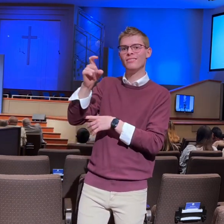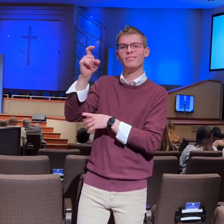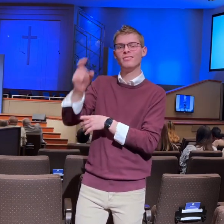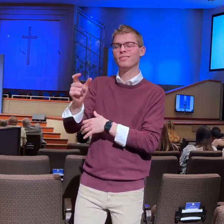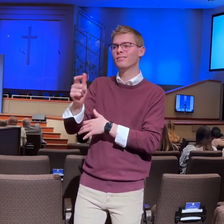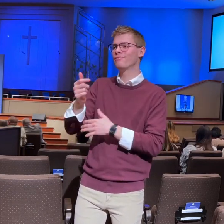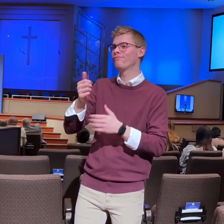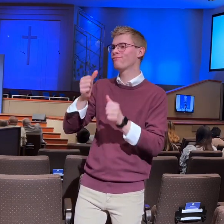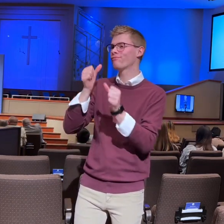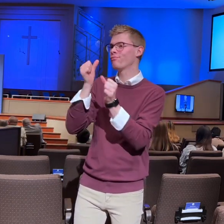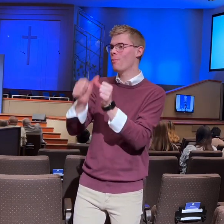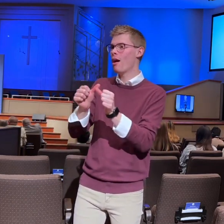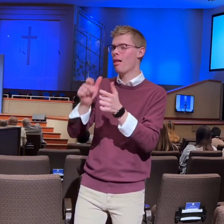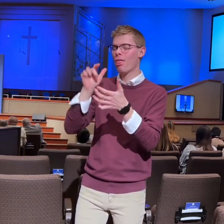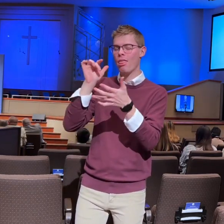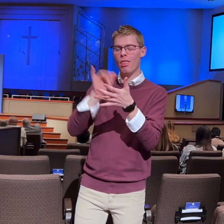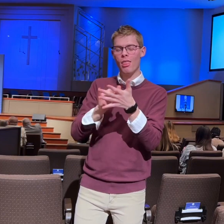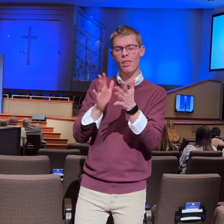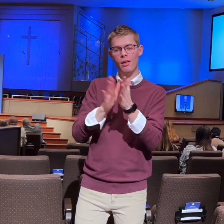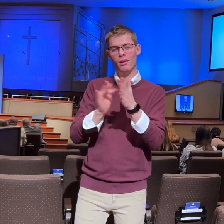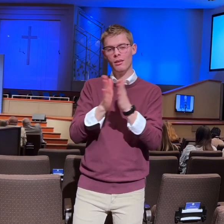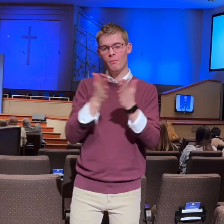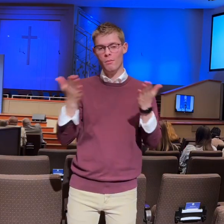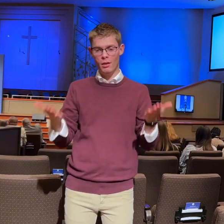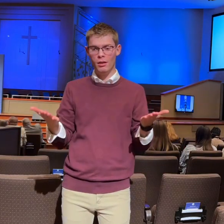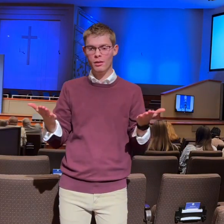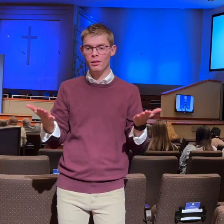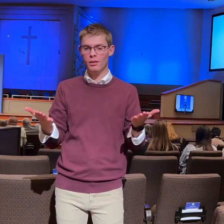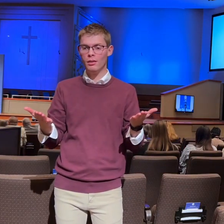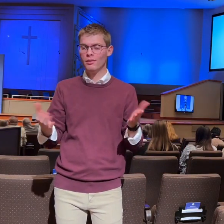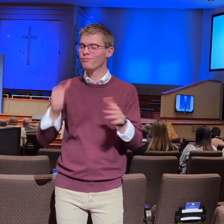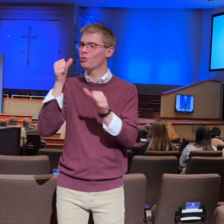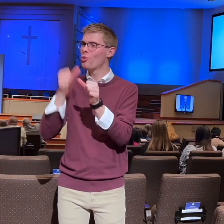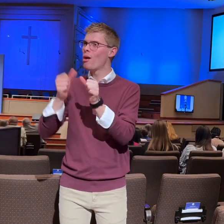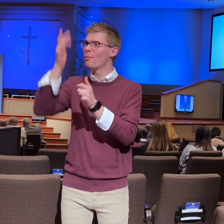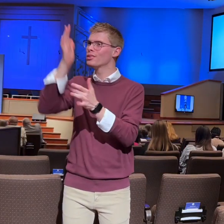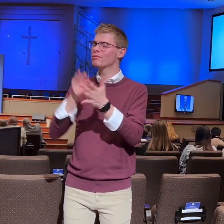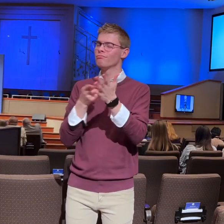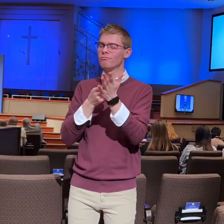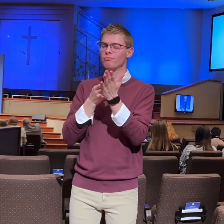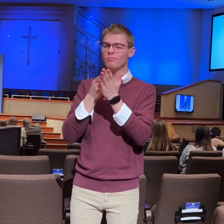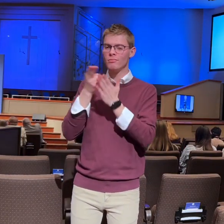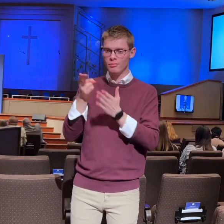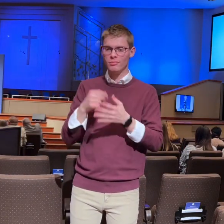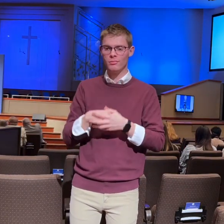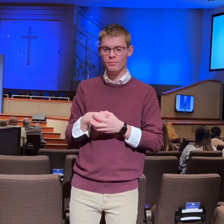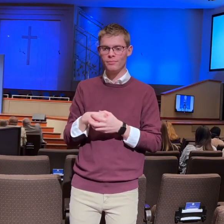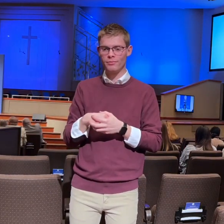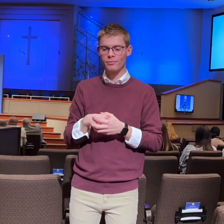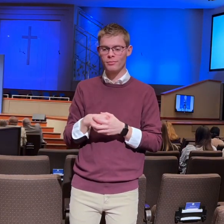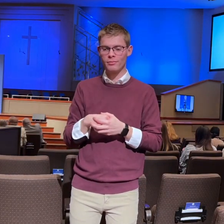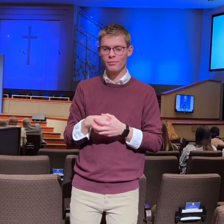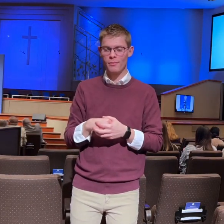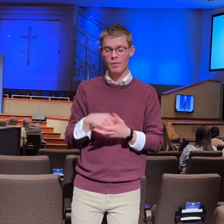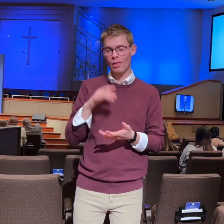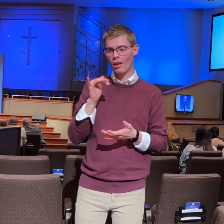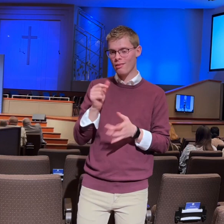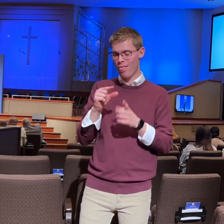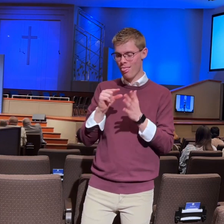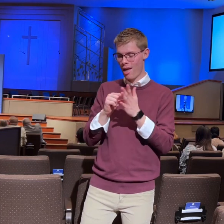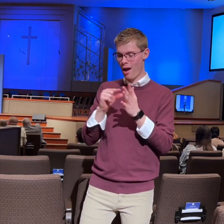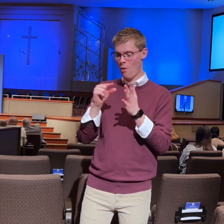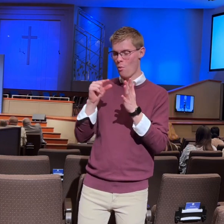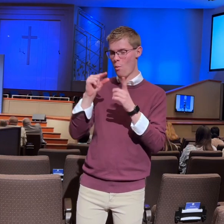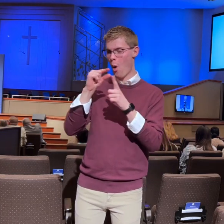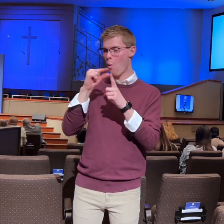unto godliness. Remembering the truth of the word of God. That's an interesting word there in verse 8, exercise. It